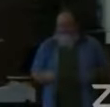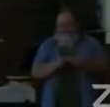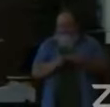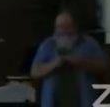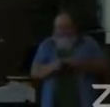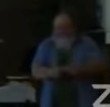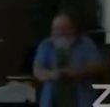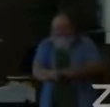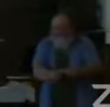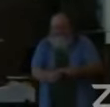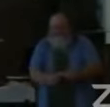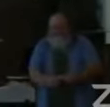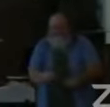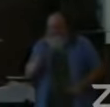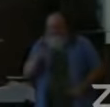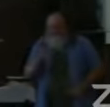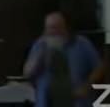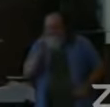all good.